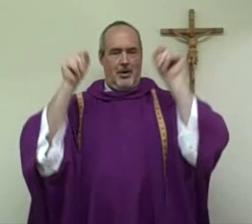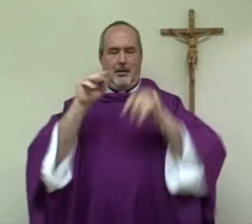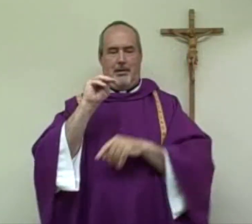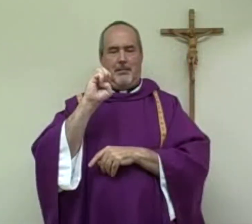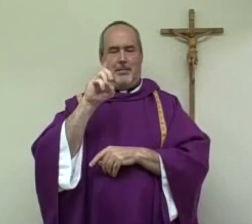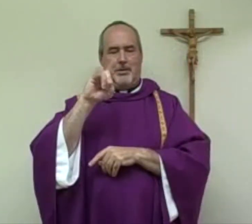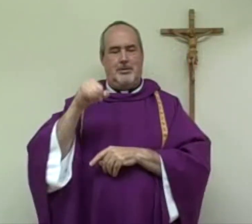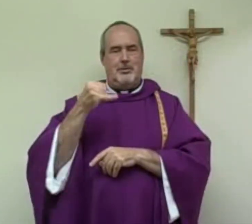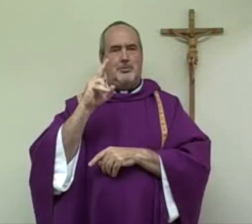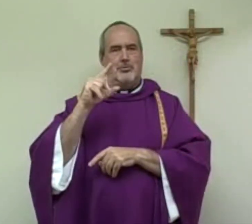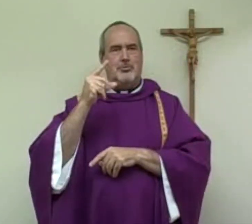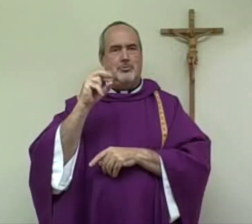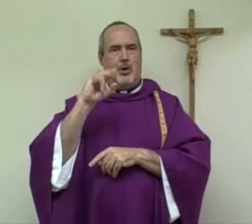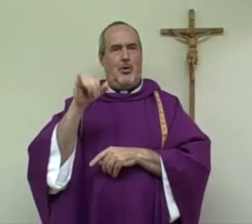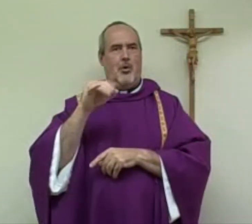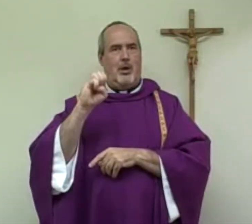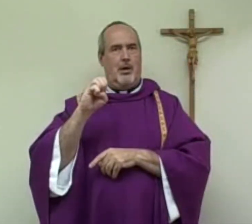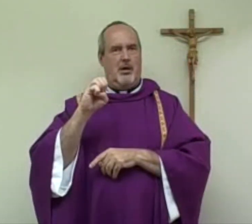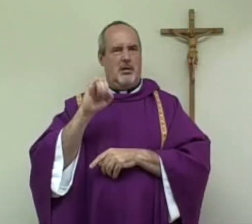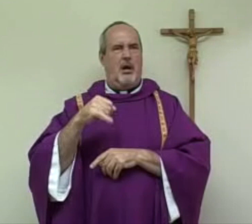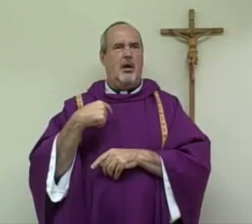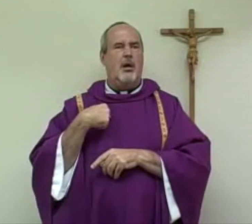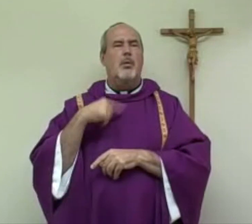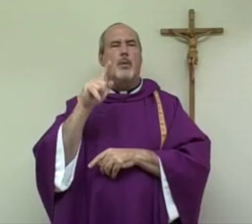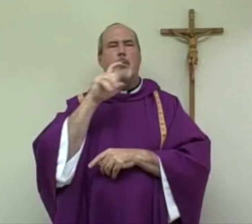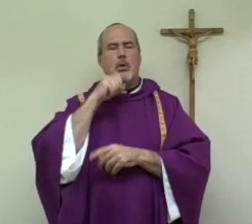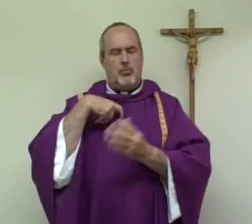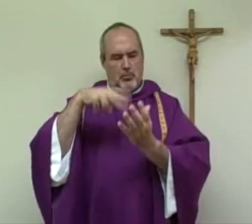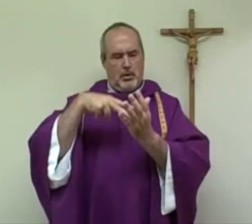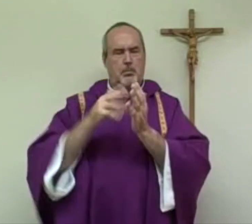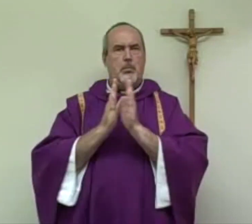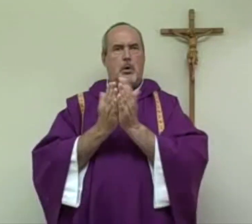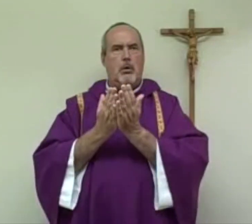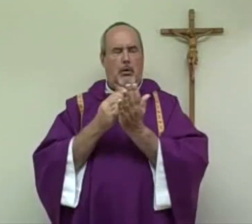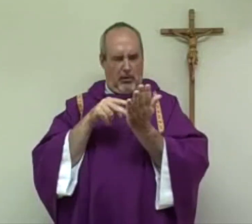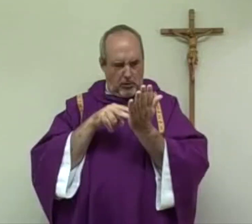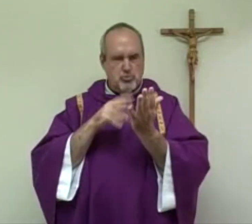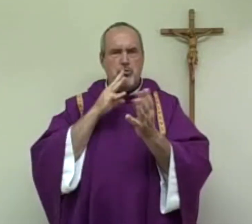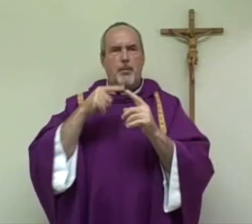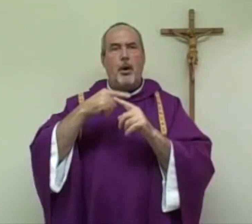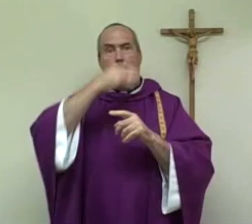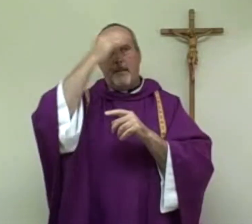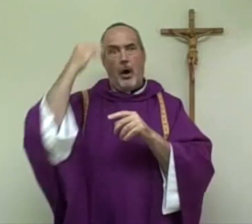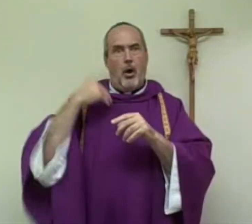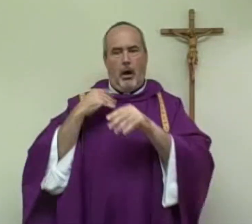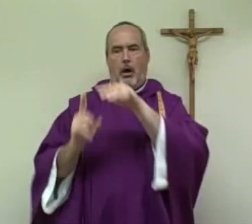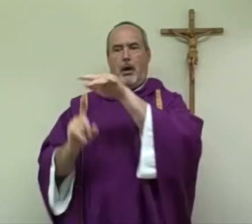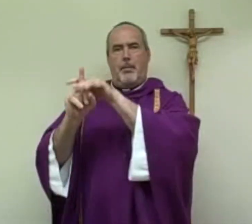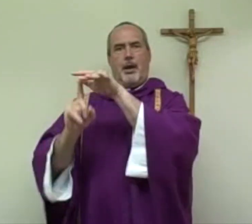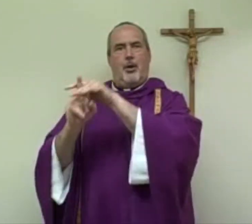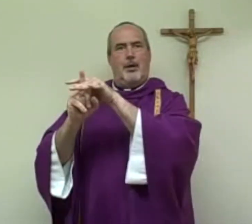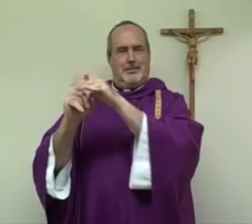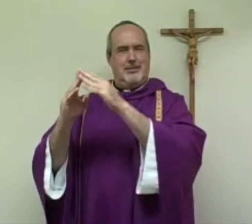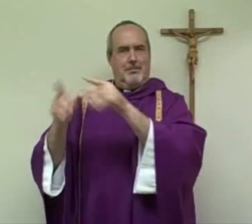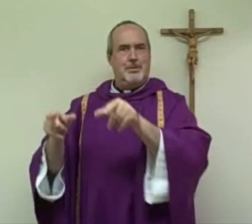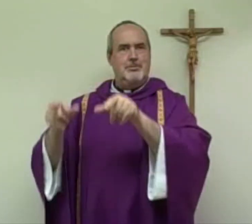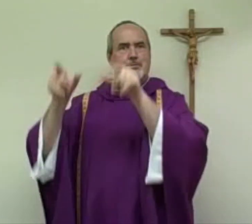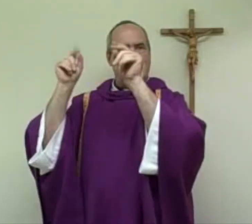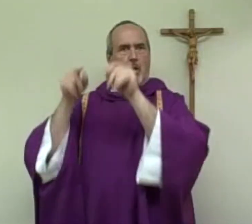the second thing is when I went to Medjugorje. I had been reading a book about it, and it talked about how Mary had